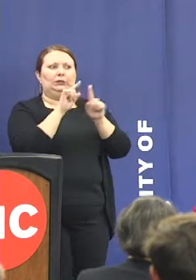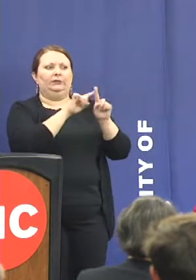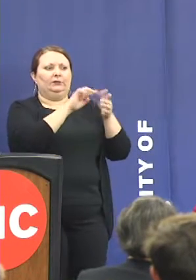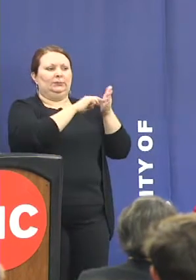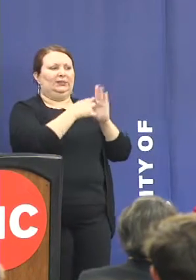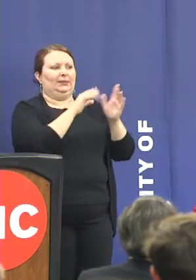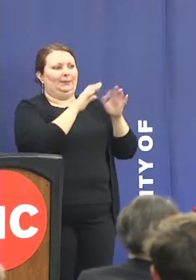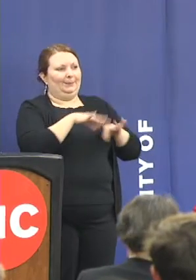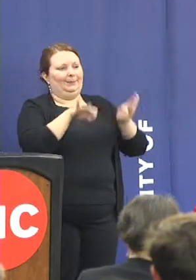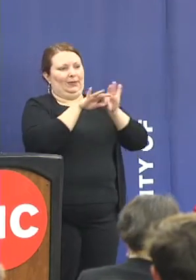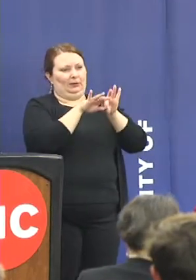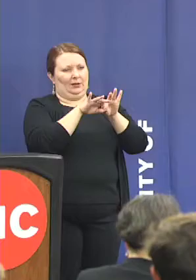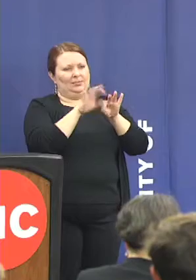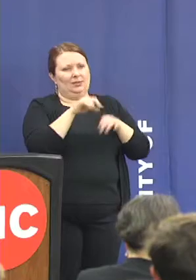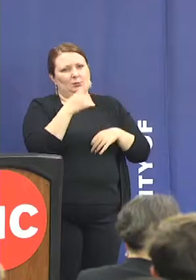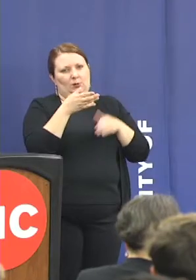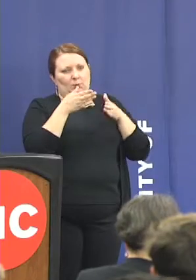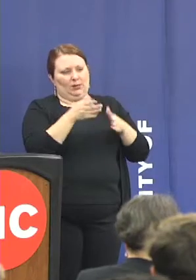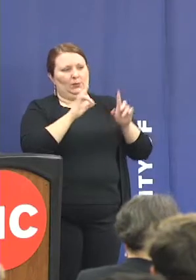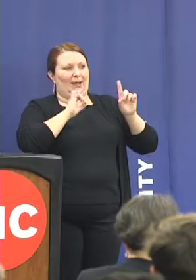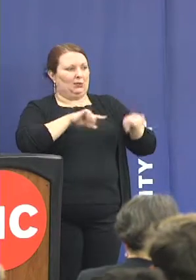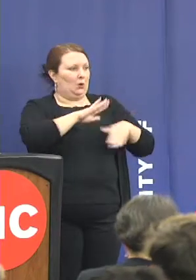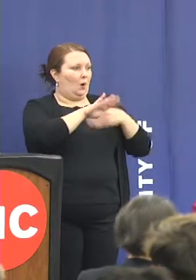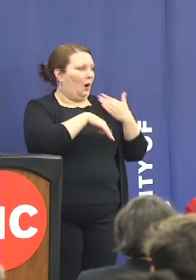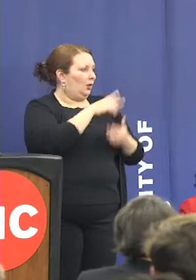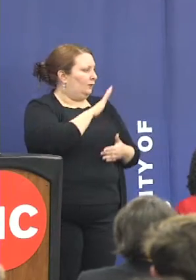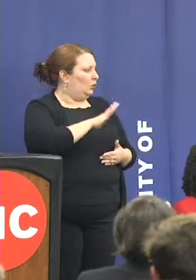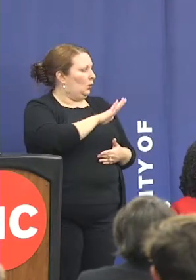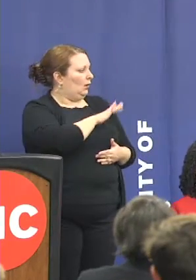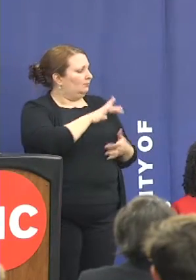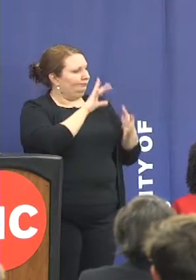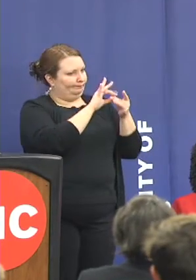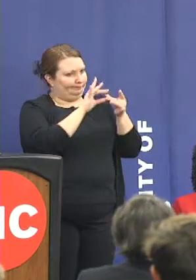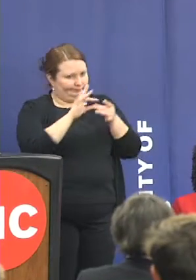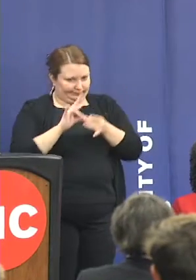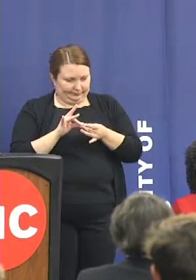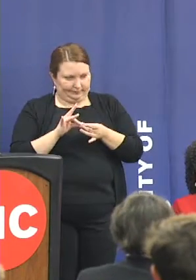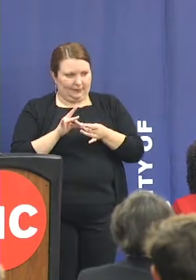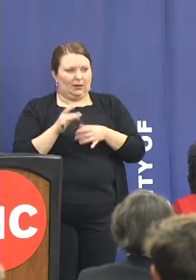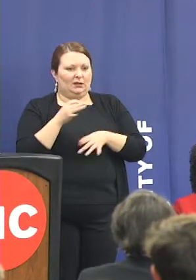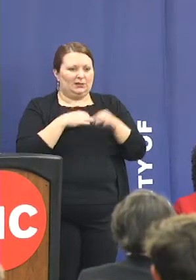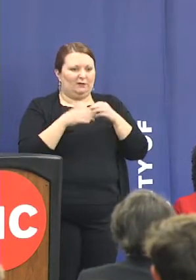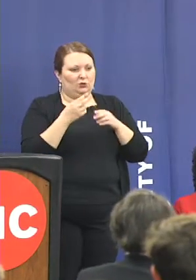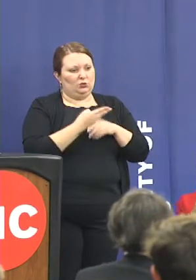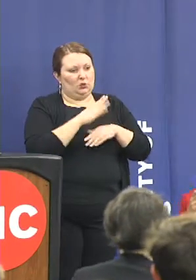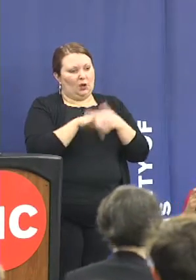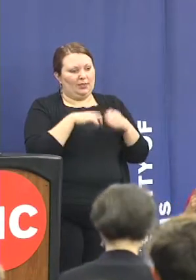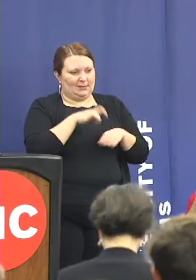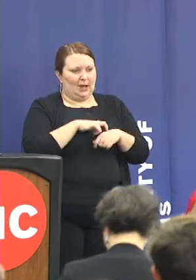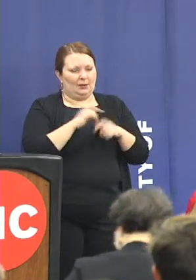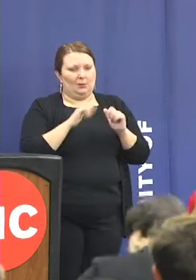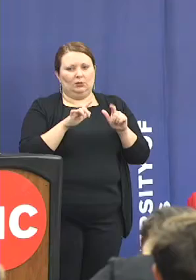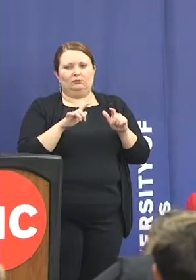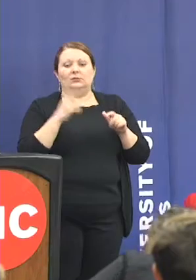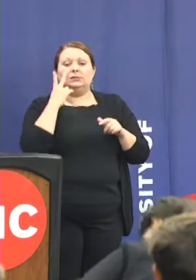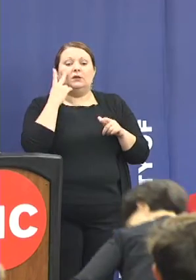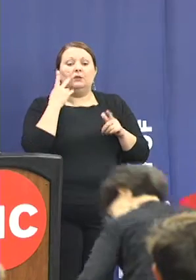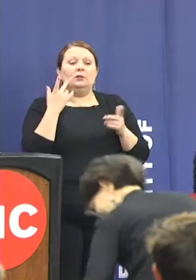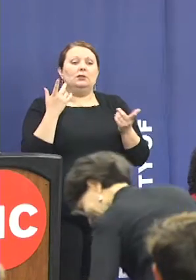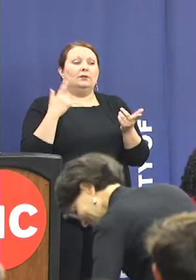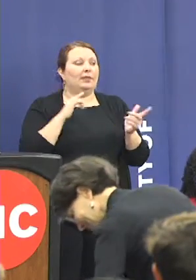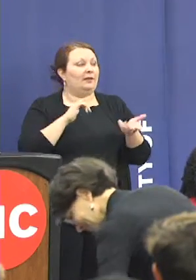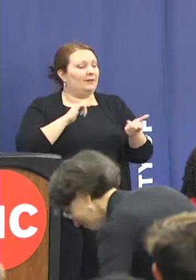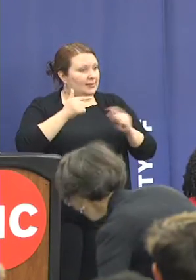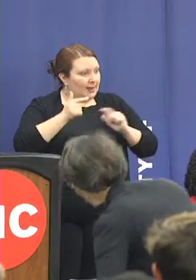It matters. So maybe that's one way to answer all of your points. But rather than take up all the time, let's just see if we can